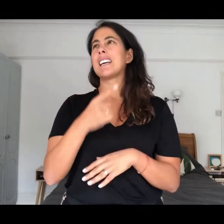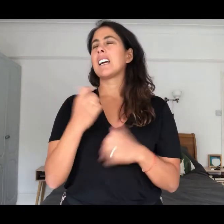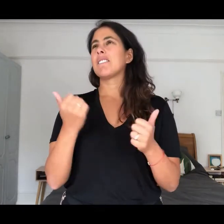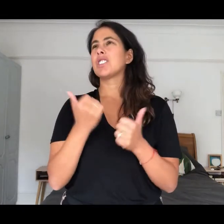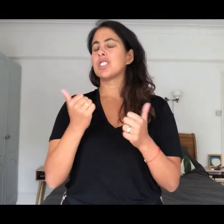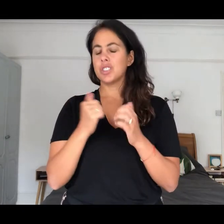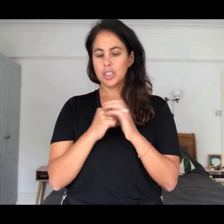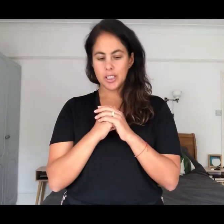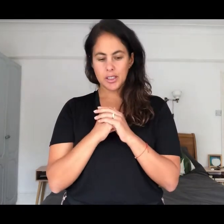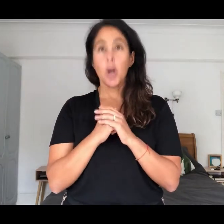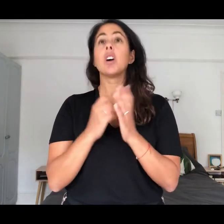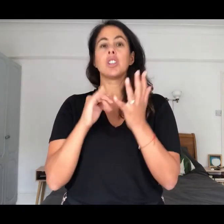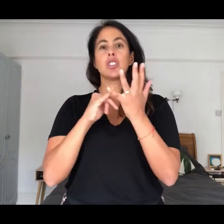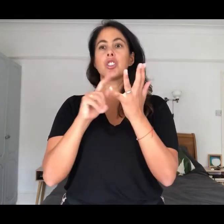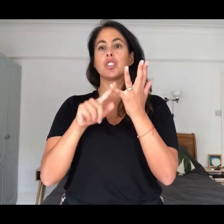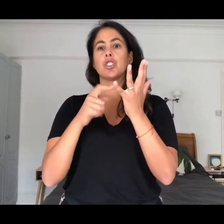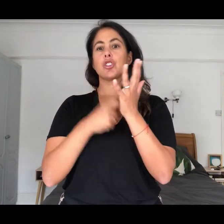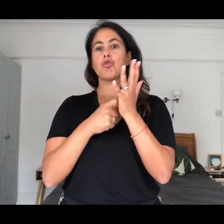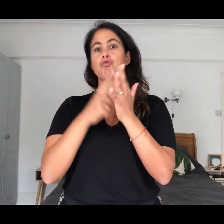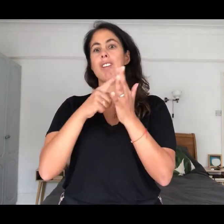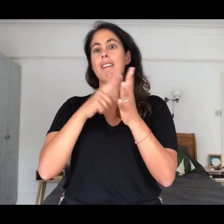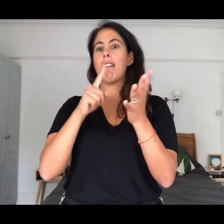surreal times.